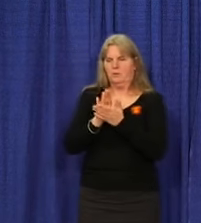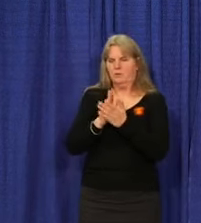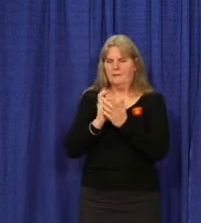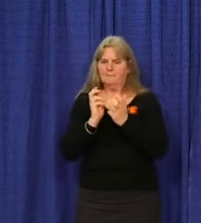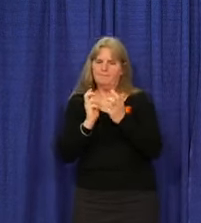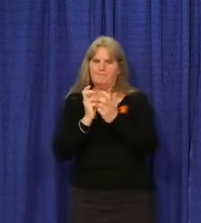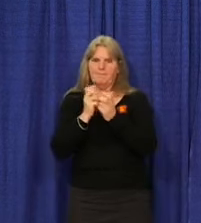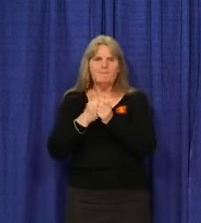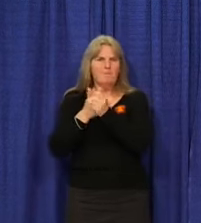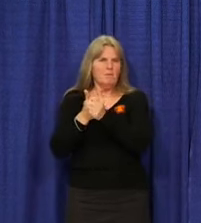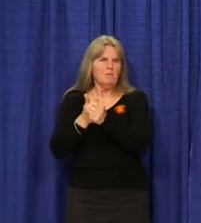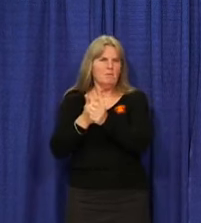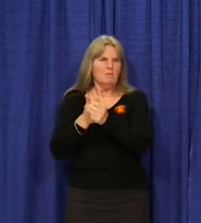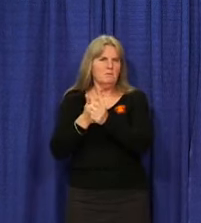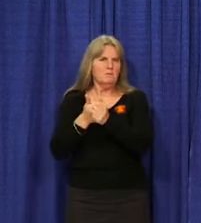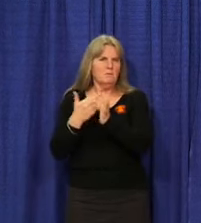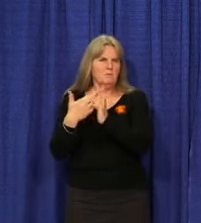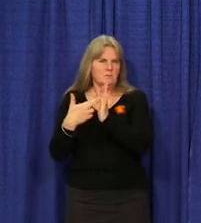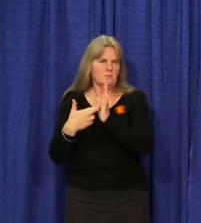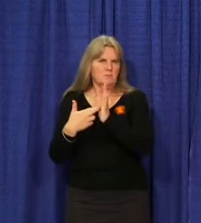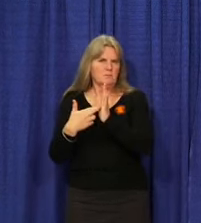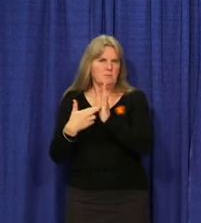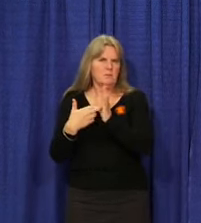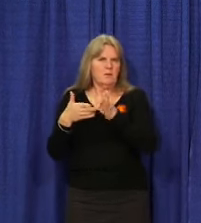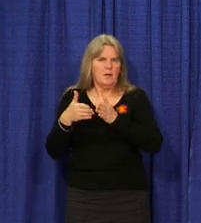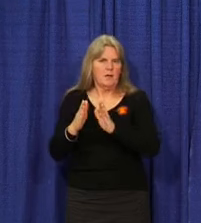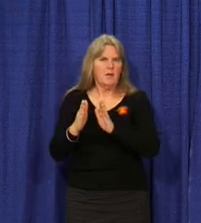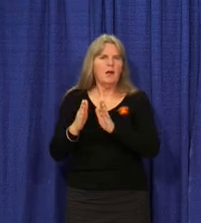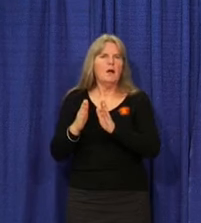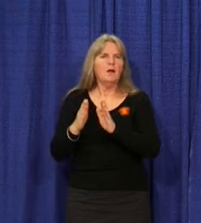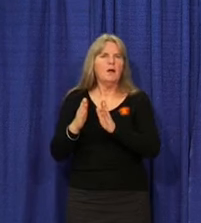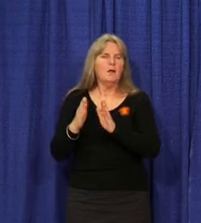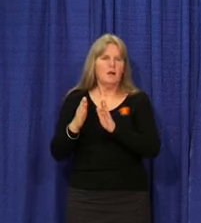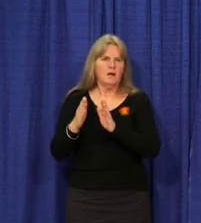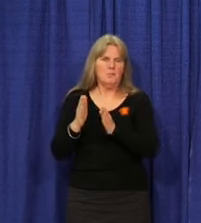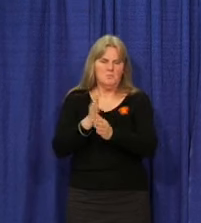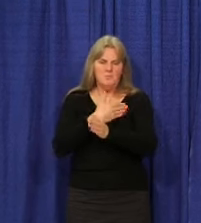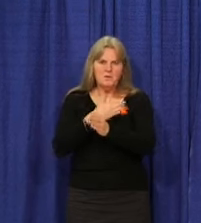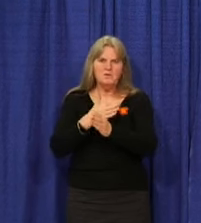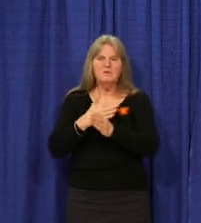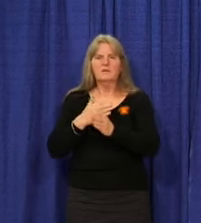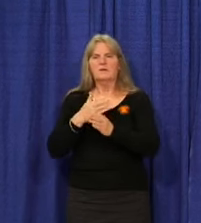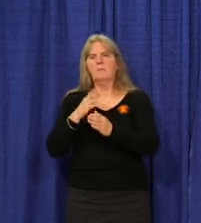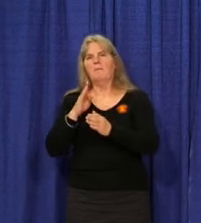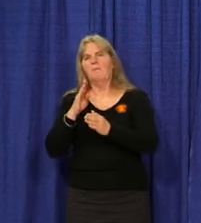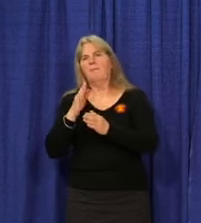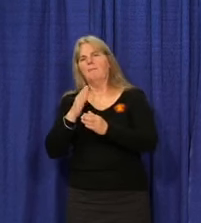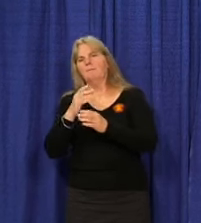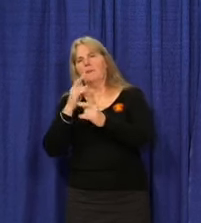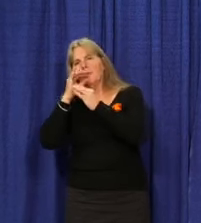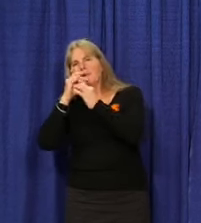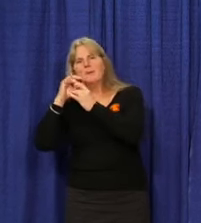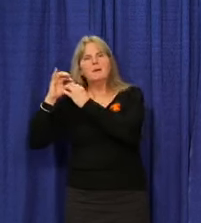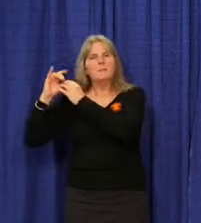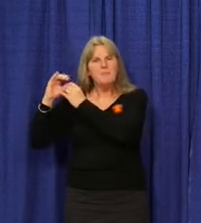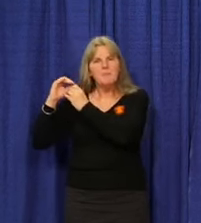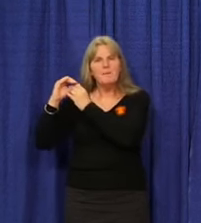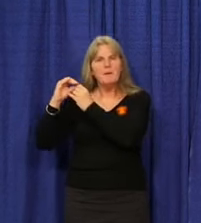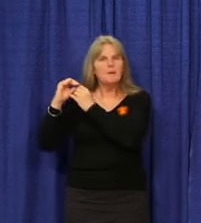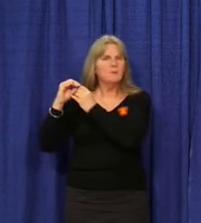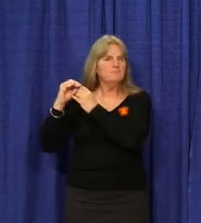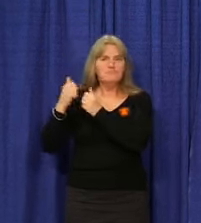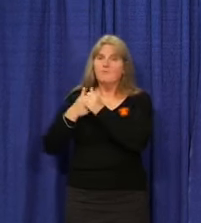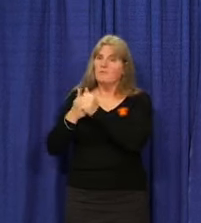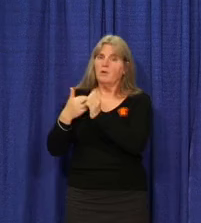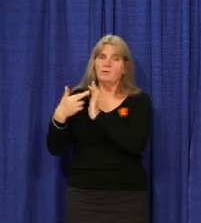guidance to be able to allow for music and band within school settings. Again, as long as the rules are